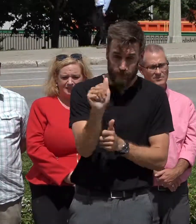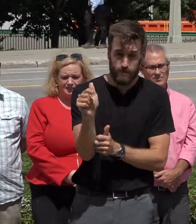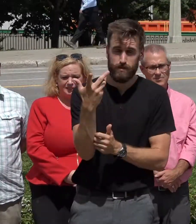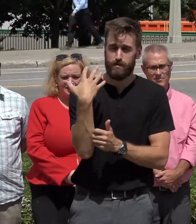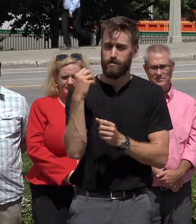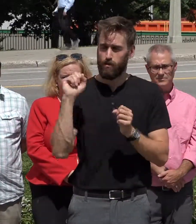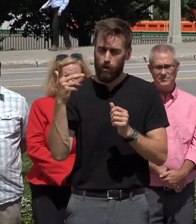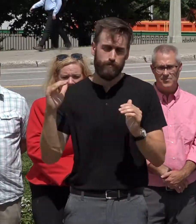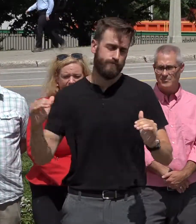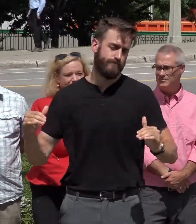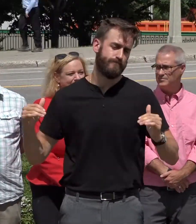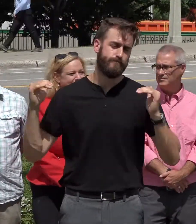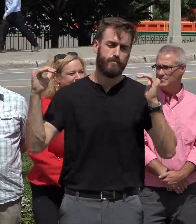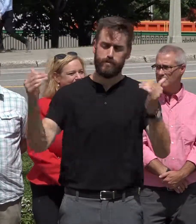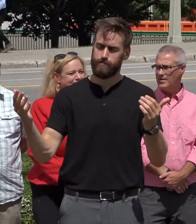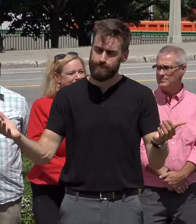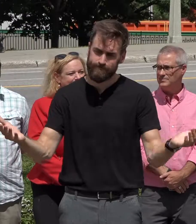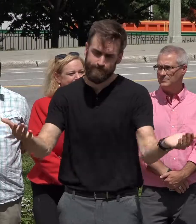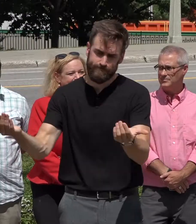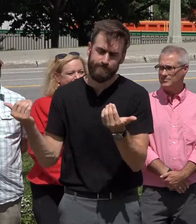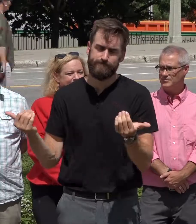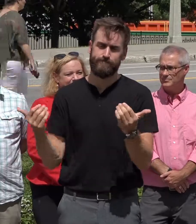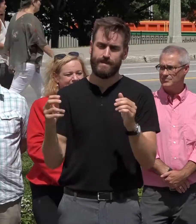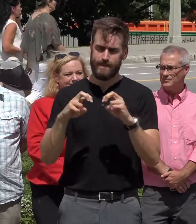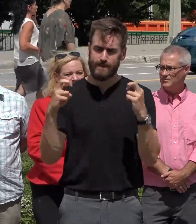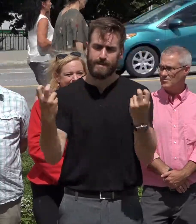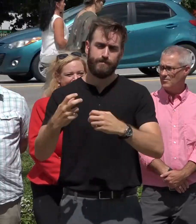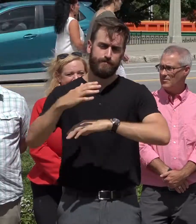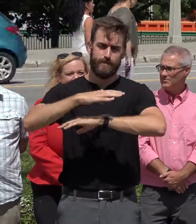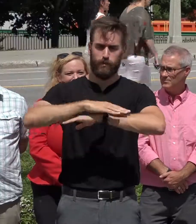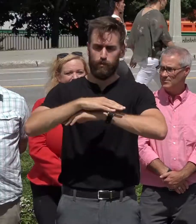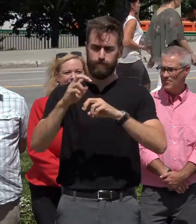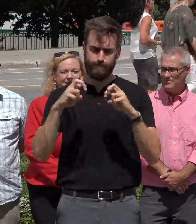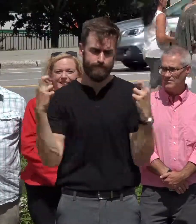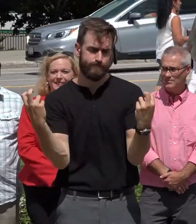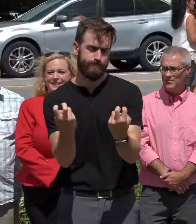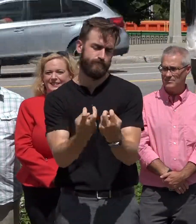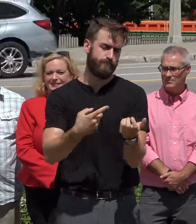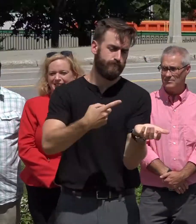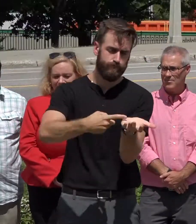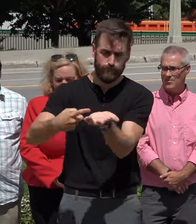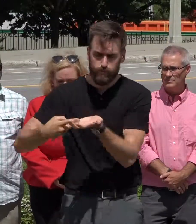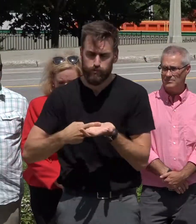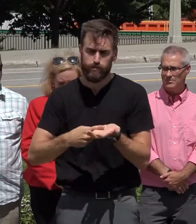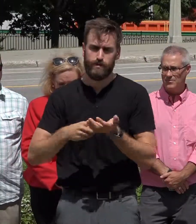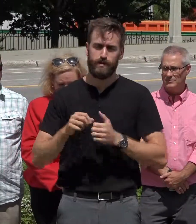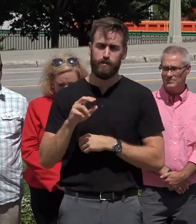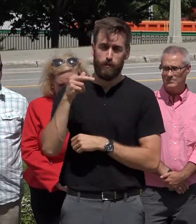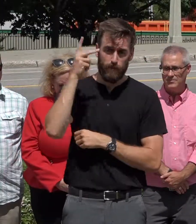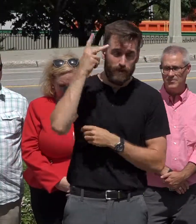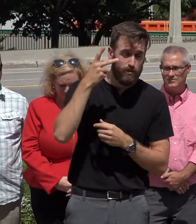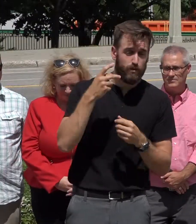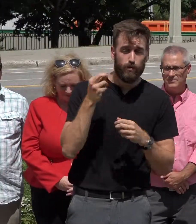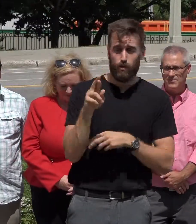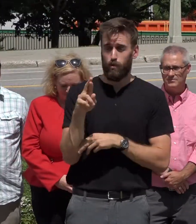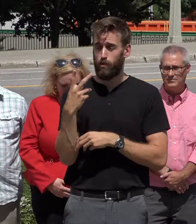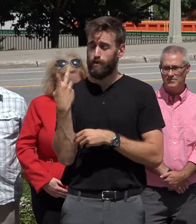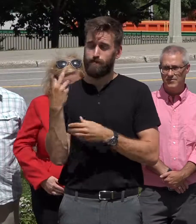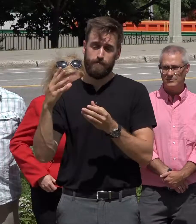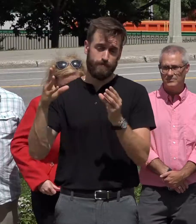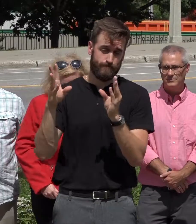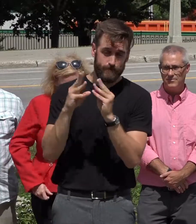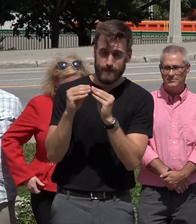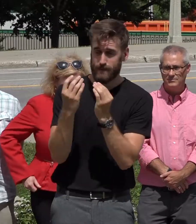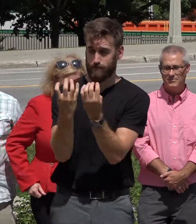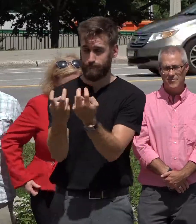raised to the tables where decisions are made, whether that's around a political table, a boardroom table. We have to